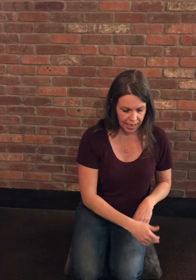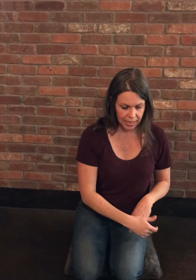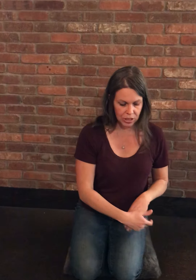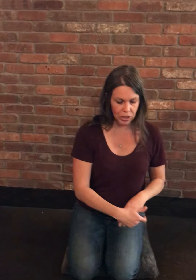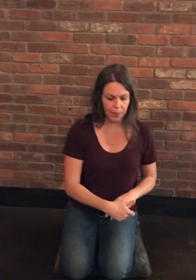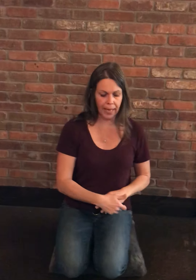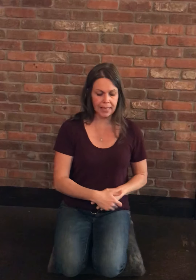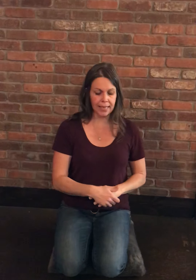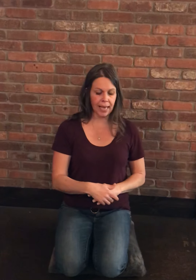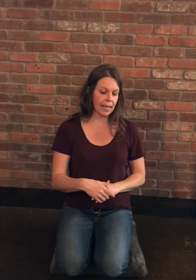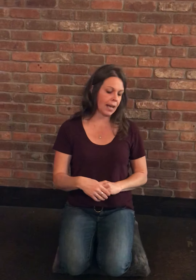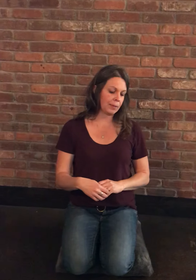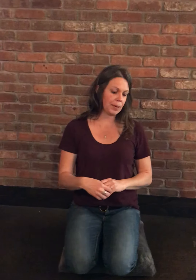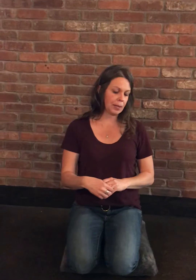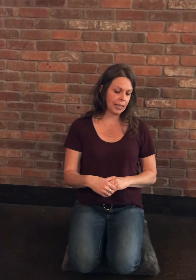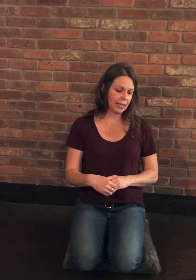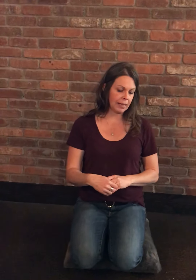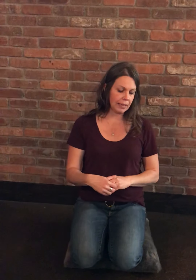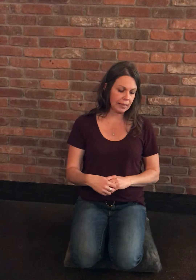10, Japan's Heian period.